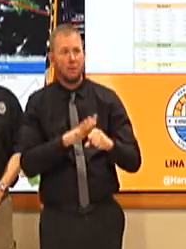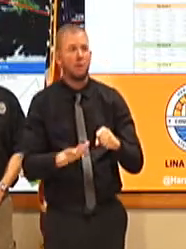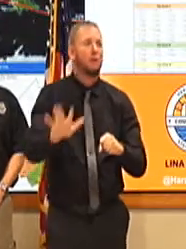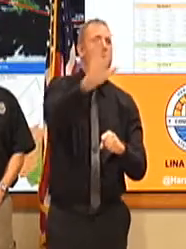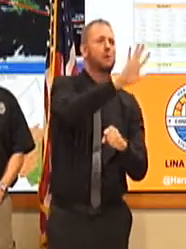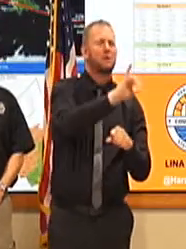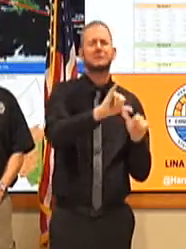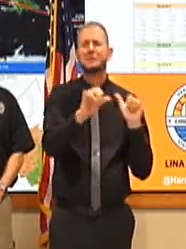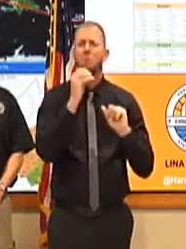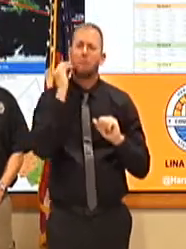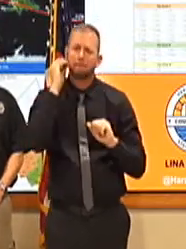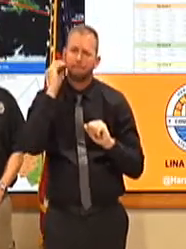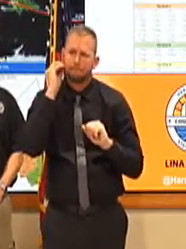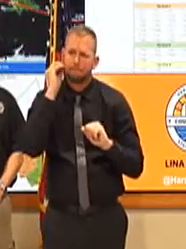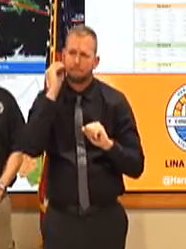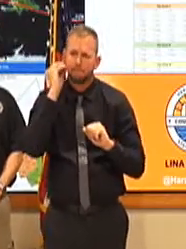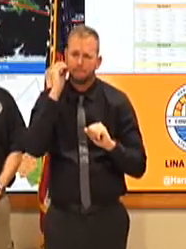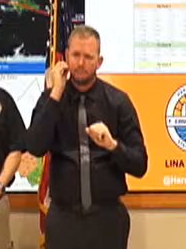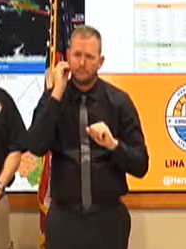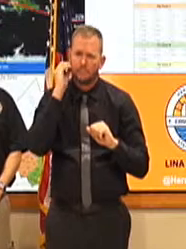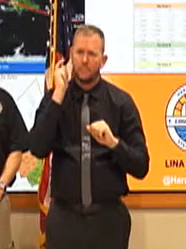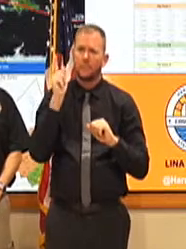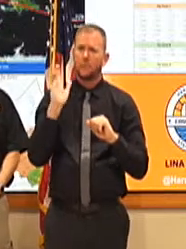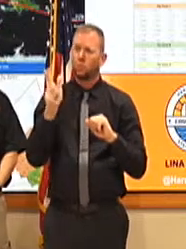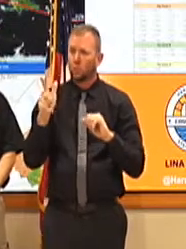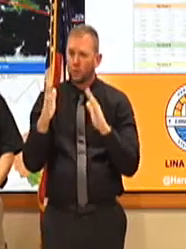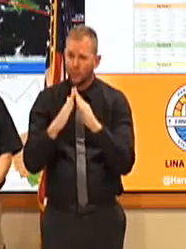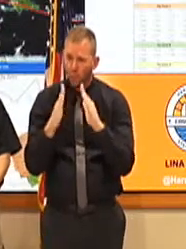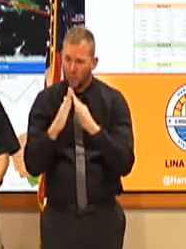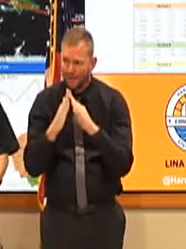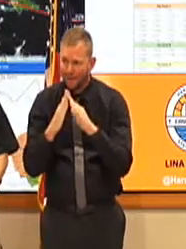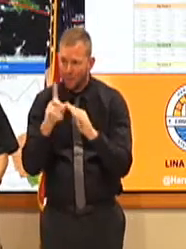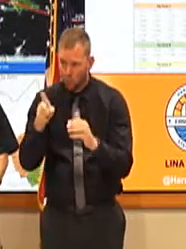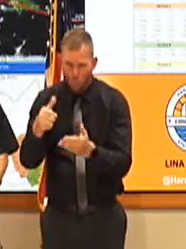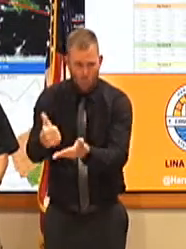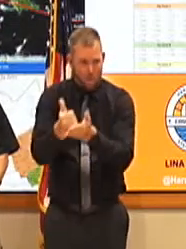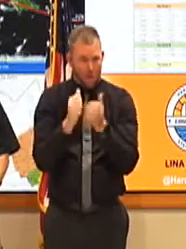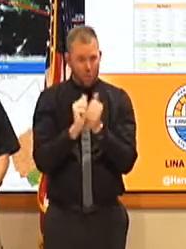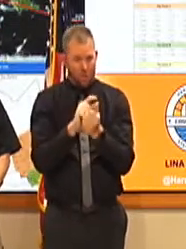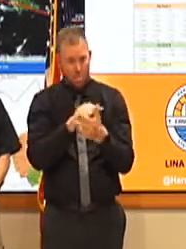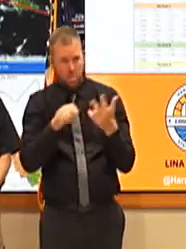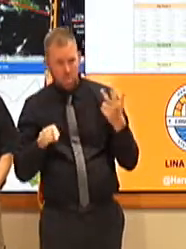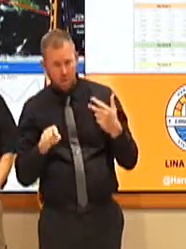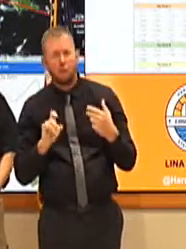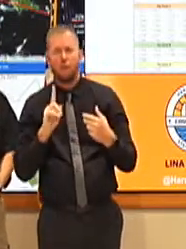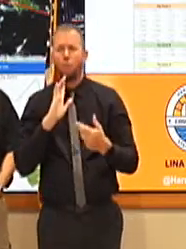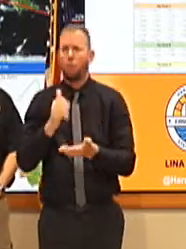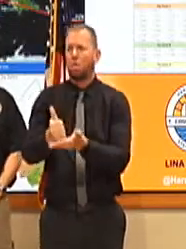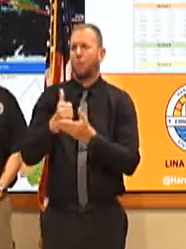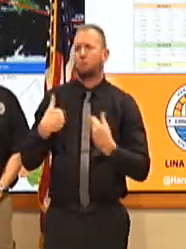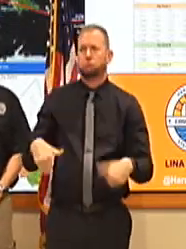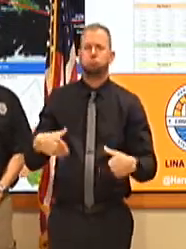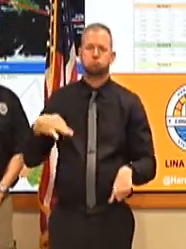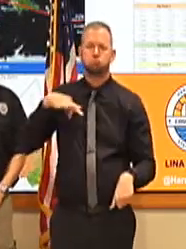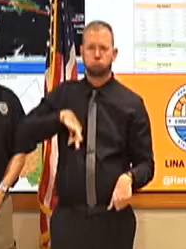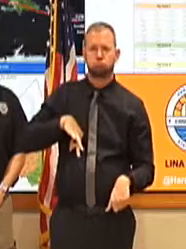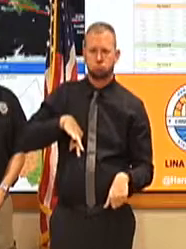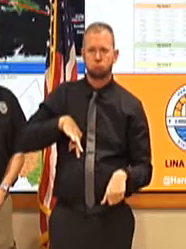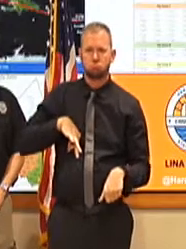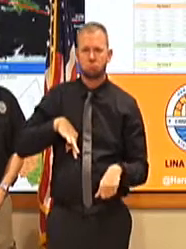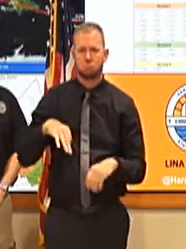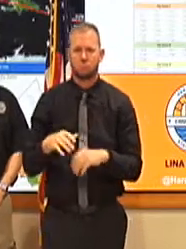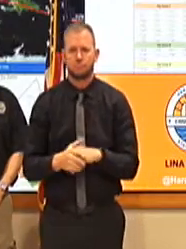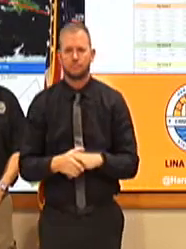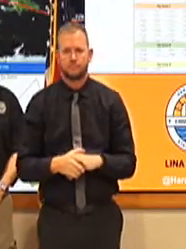can help us with that and make this orderly. Another question from KHOU. What preparations have city and county workers been making today to minimize